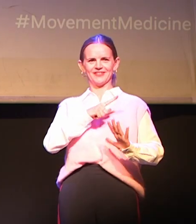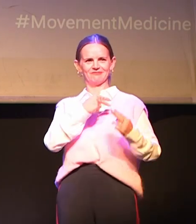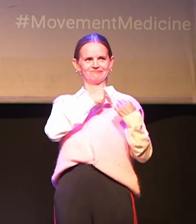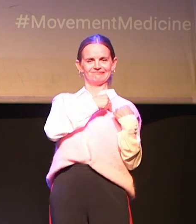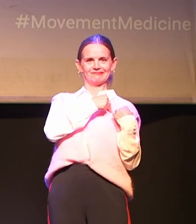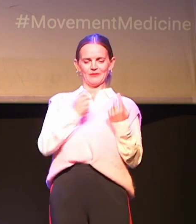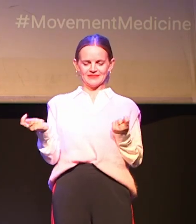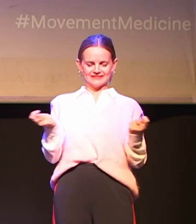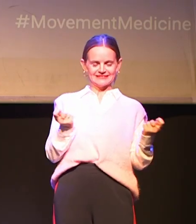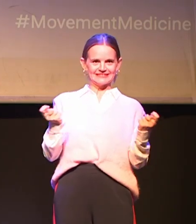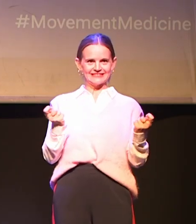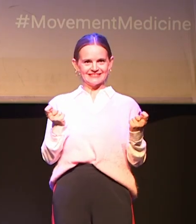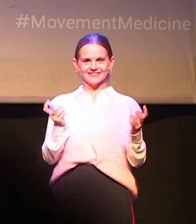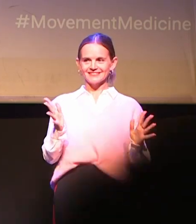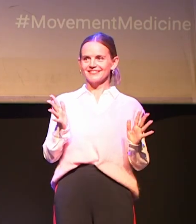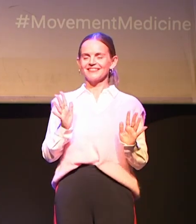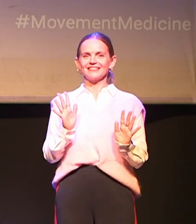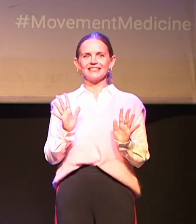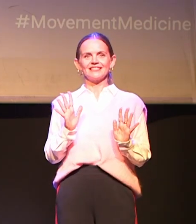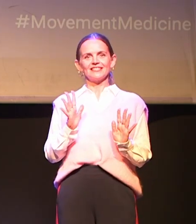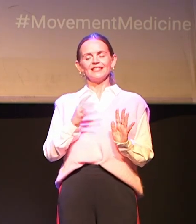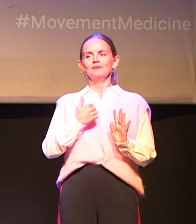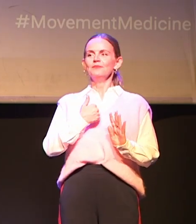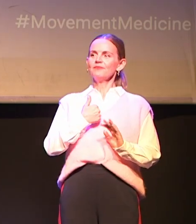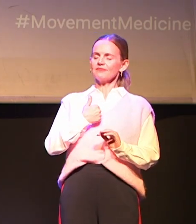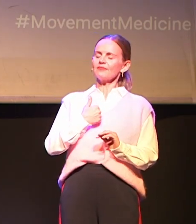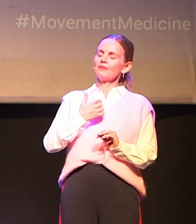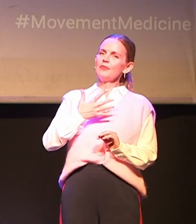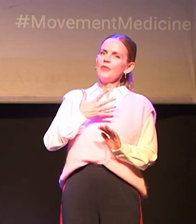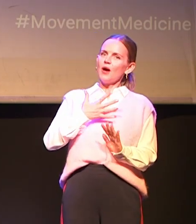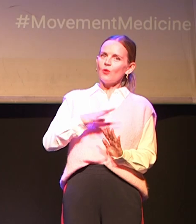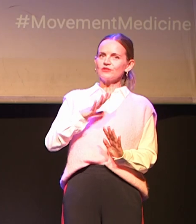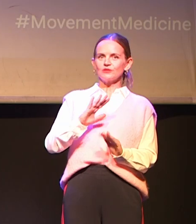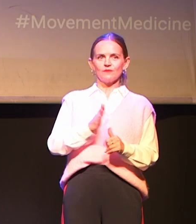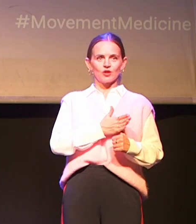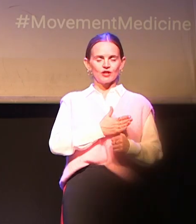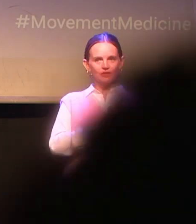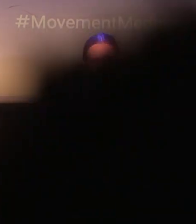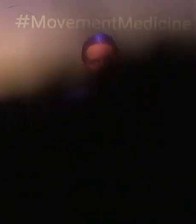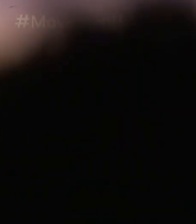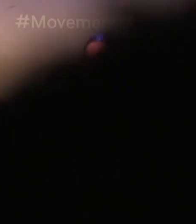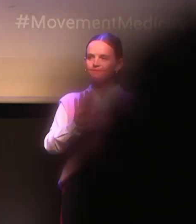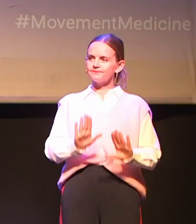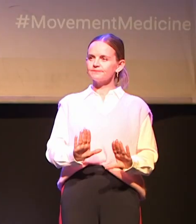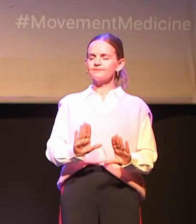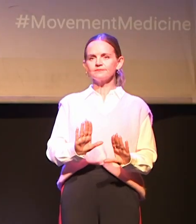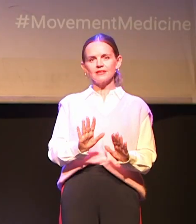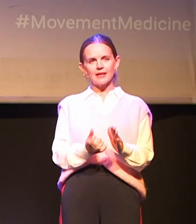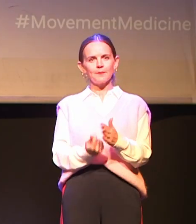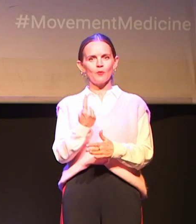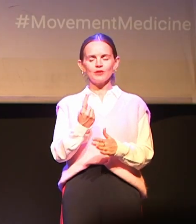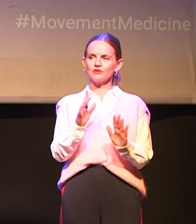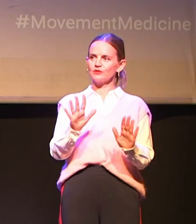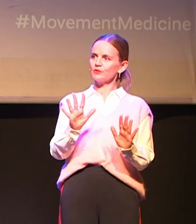so you're gonna have to extend me some grace. But what I first want to do is just like take a moment to acknowledge all of you